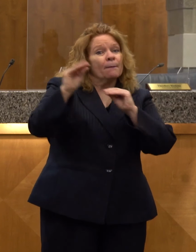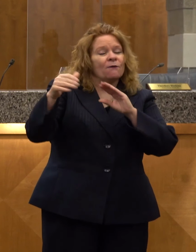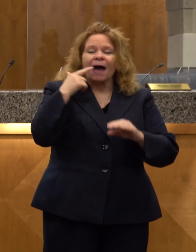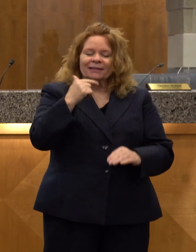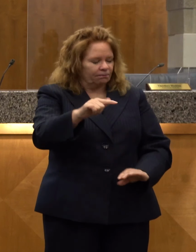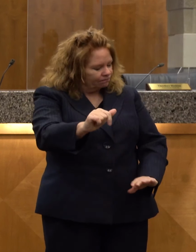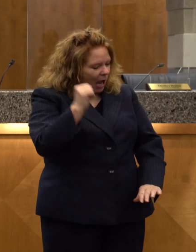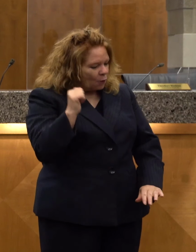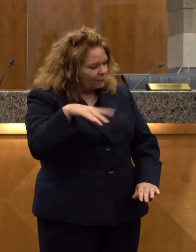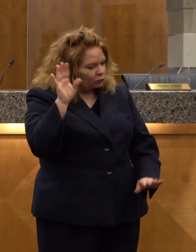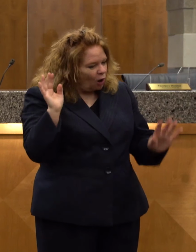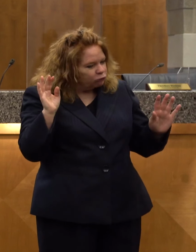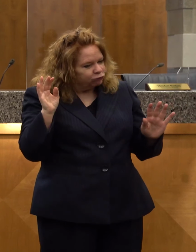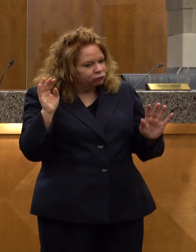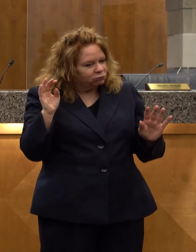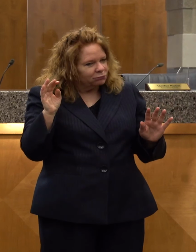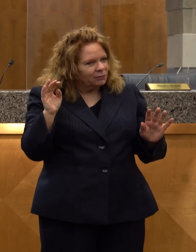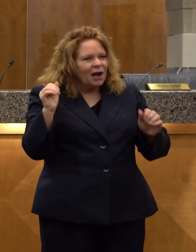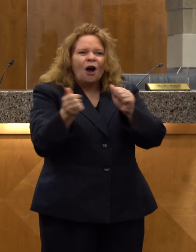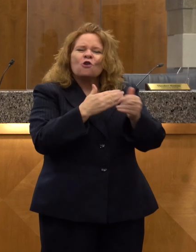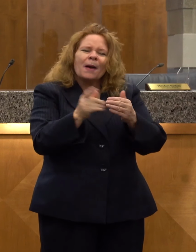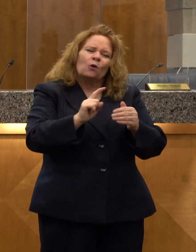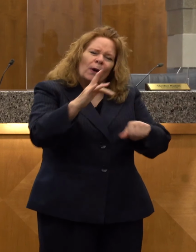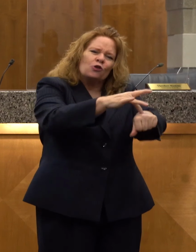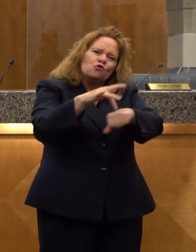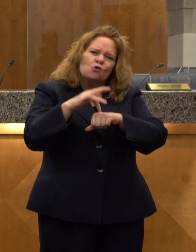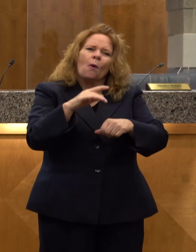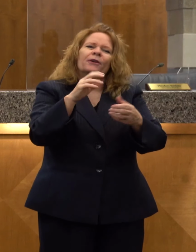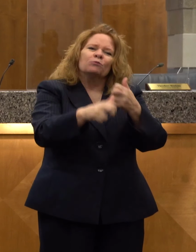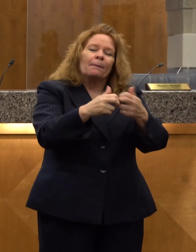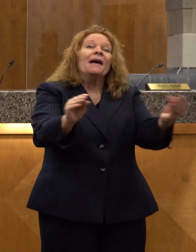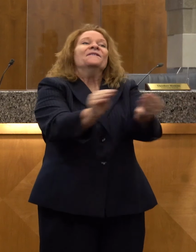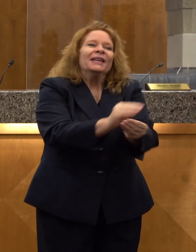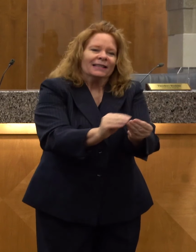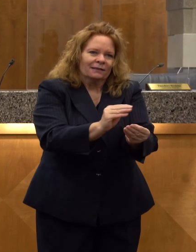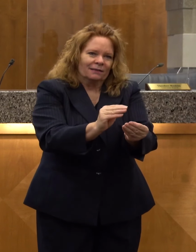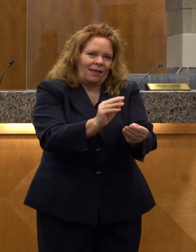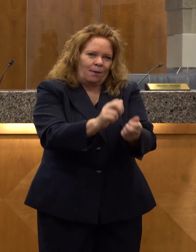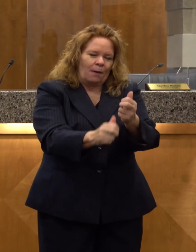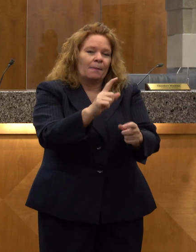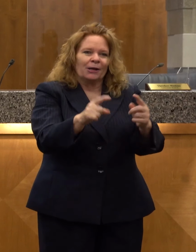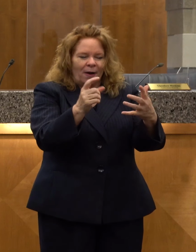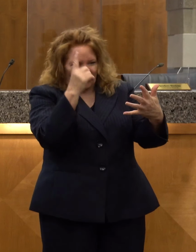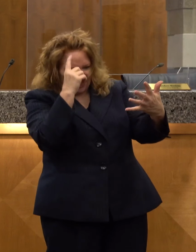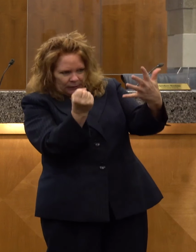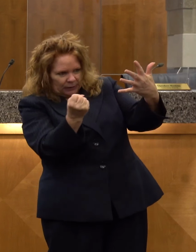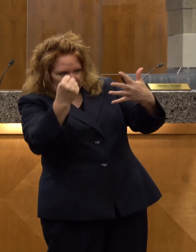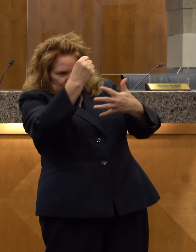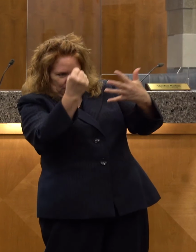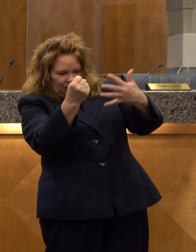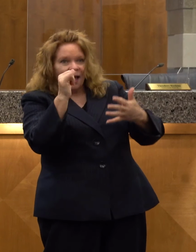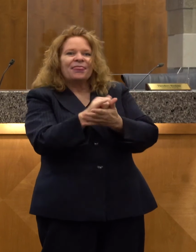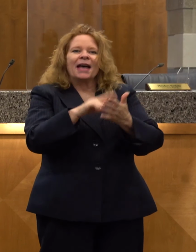away. You run, you can anywhere you go, there's problem. Fix the problem. But you got to prioritize. And that's what